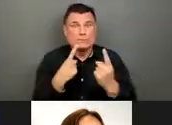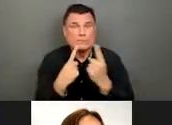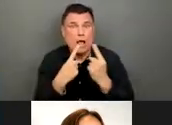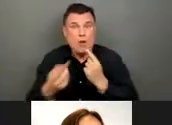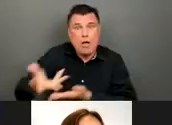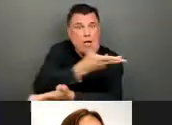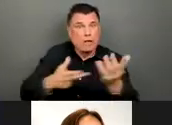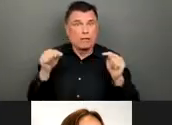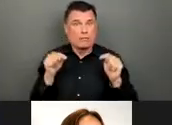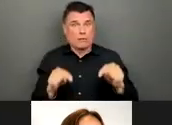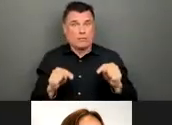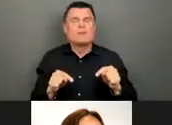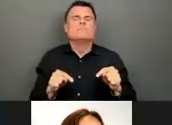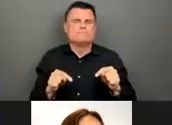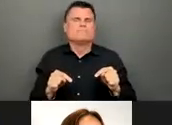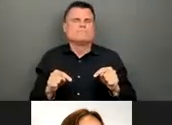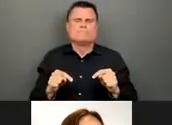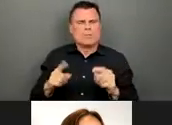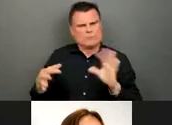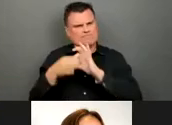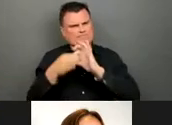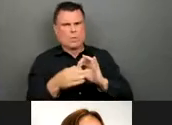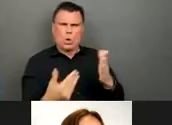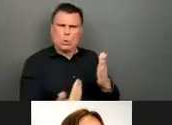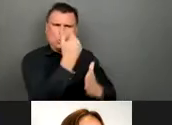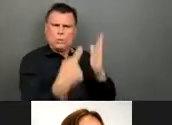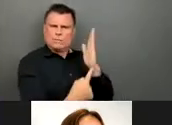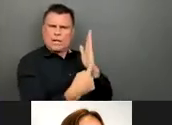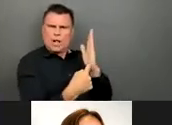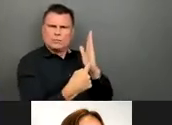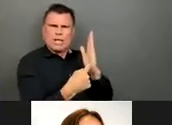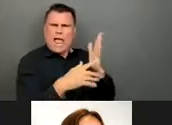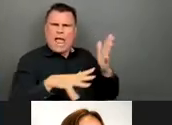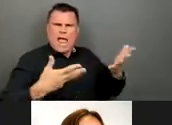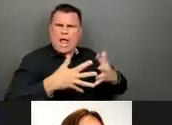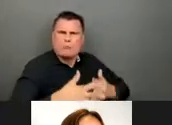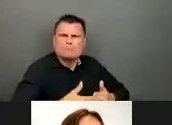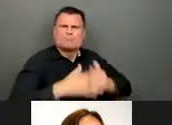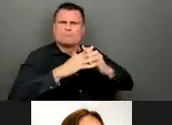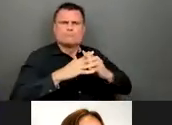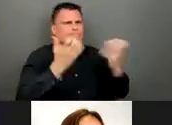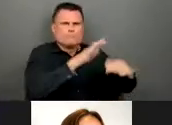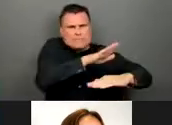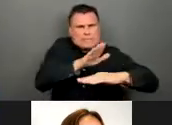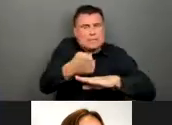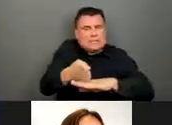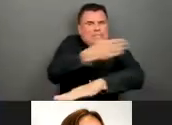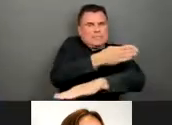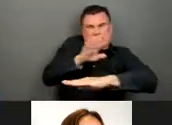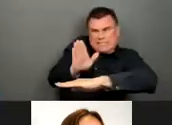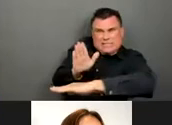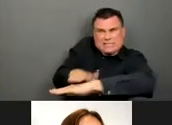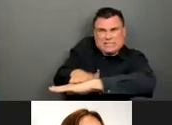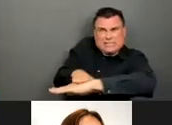cutting-edge technologies to co-create early warning and preparedness solutions which are inclusive and